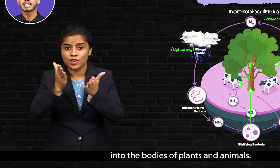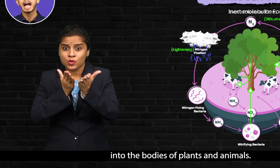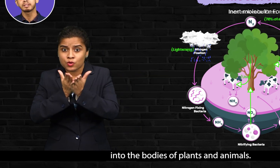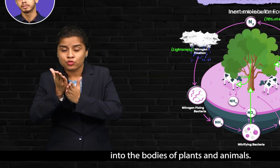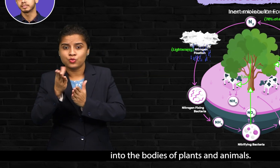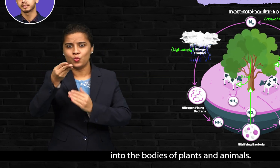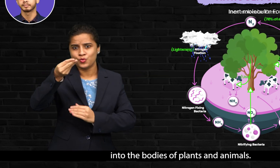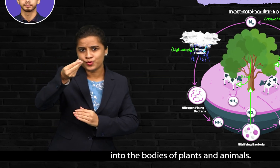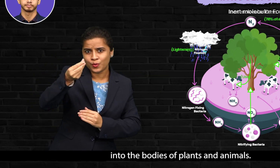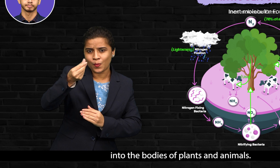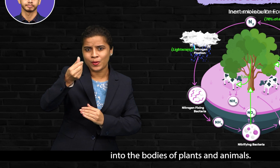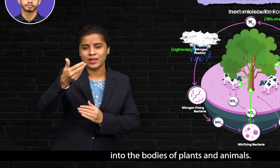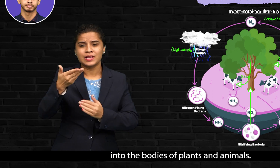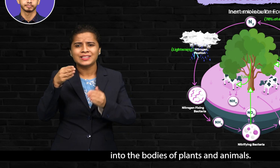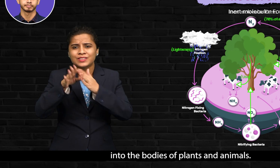plants and animals.